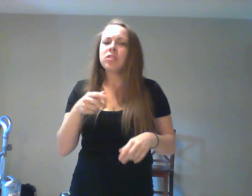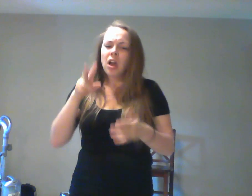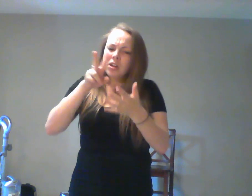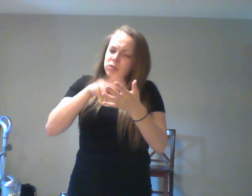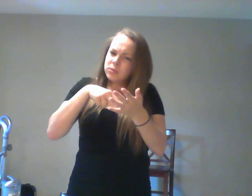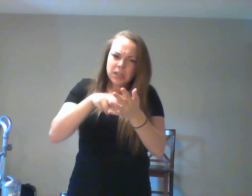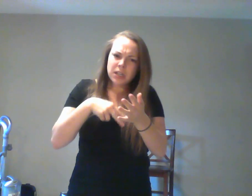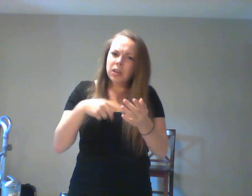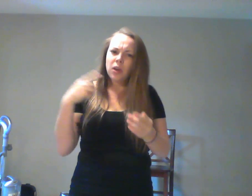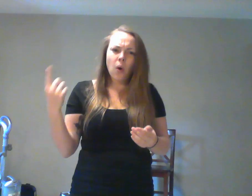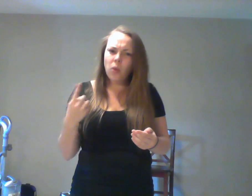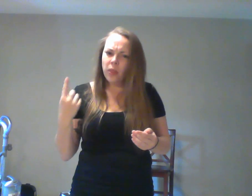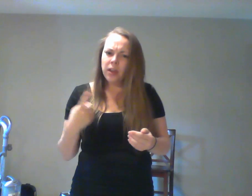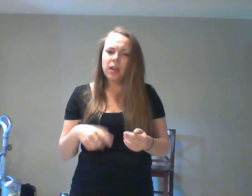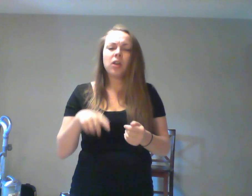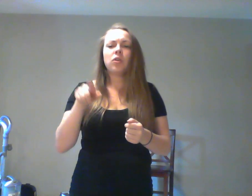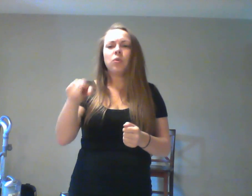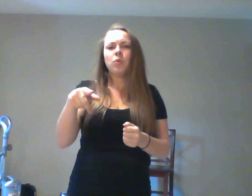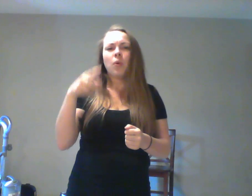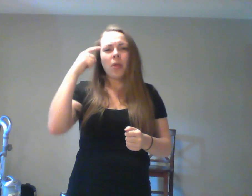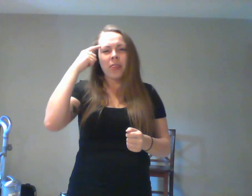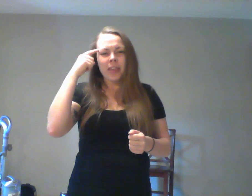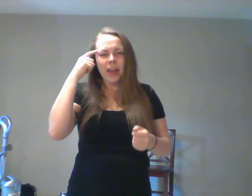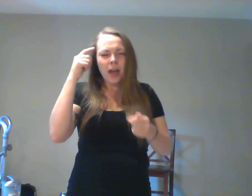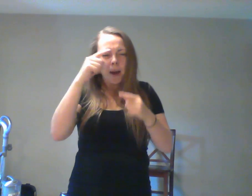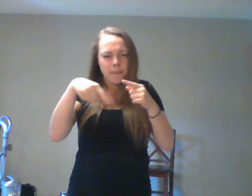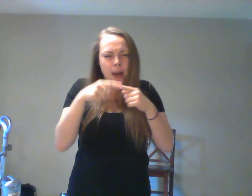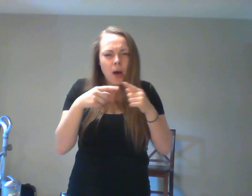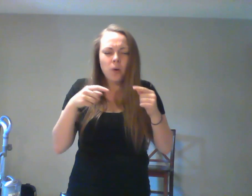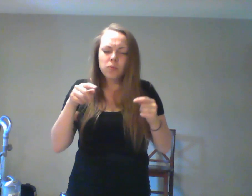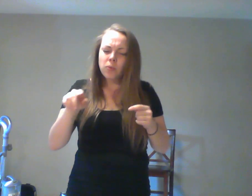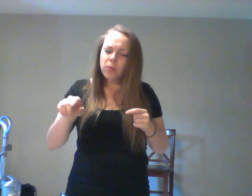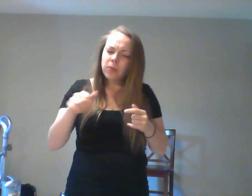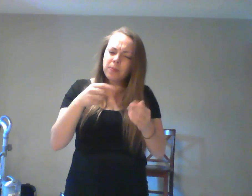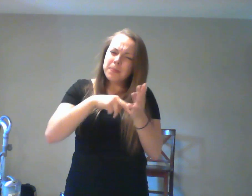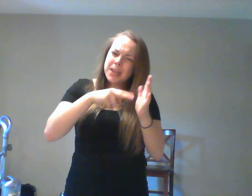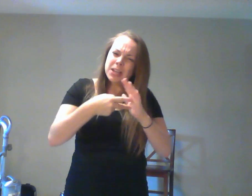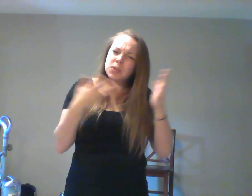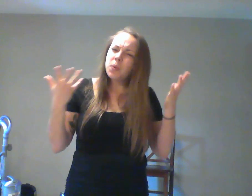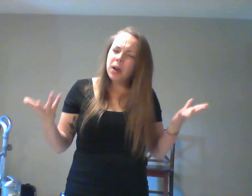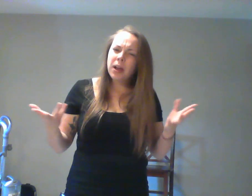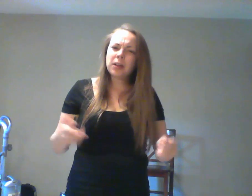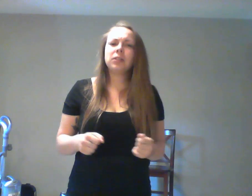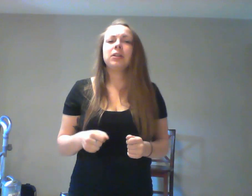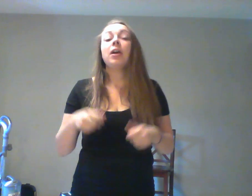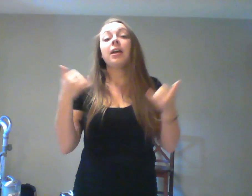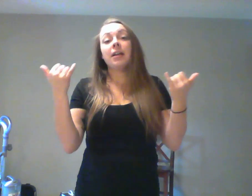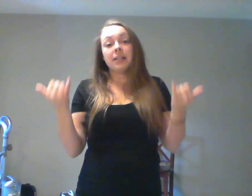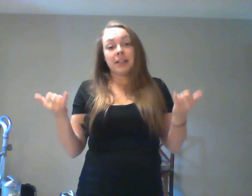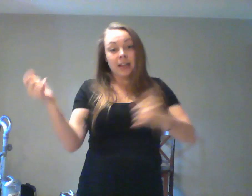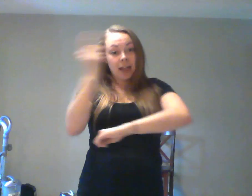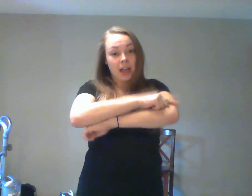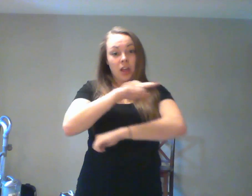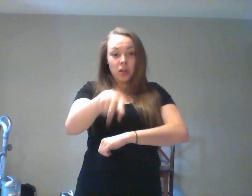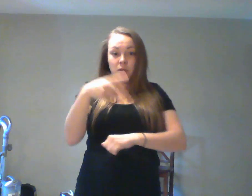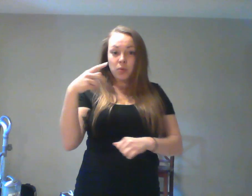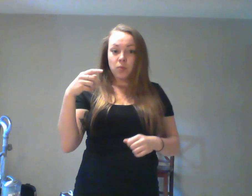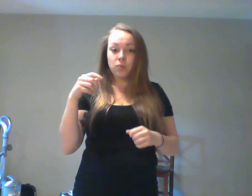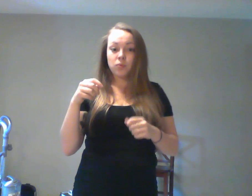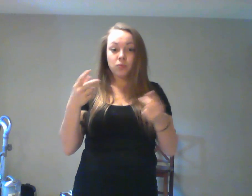attaching meaning to it and thinking about it. So today you're going to do a little bit of visual thinking. Inside your buckets on your table,